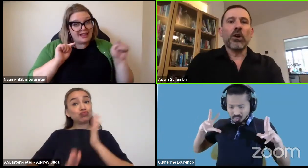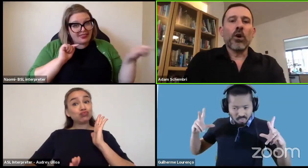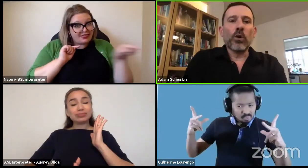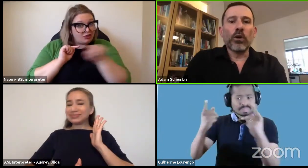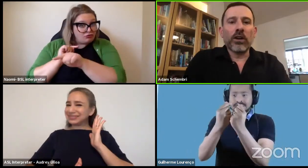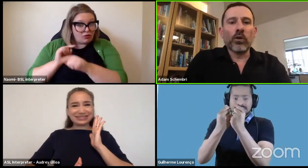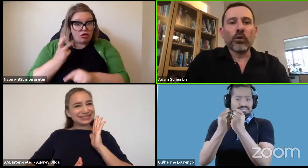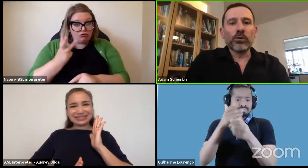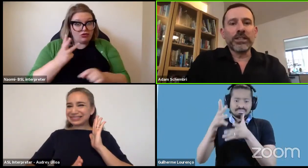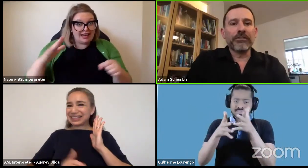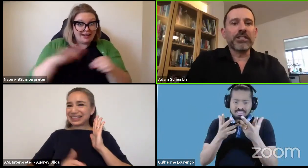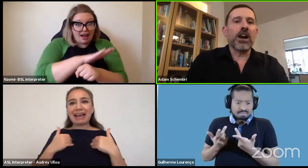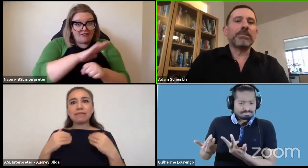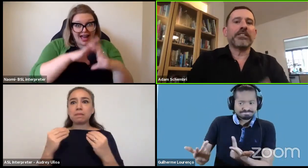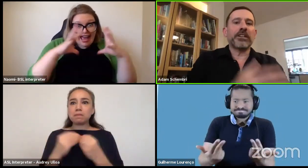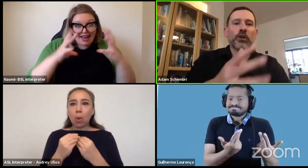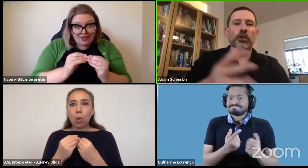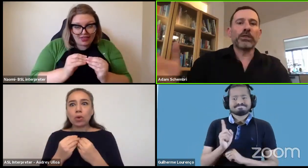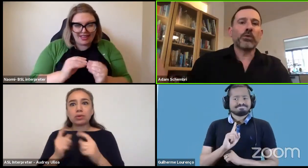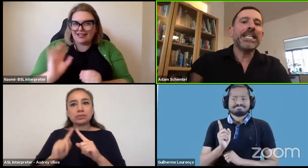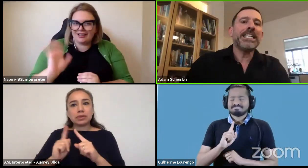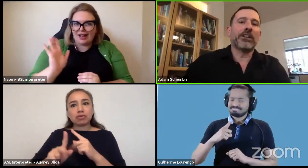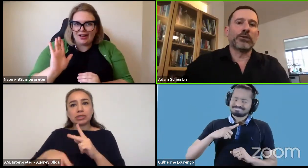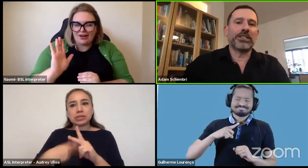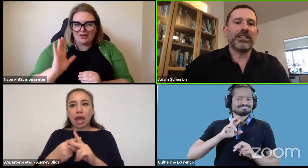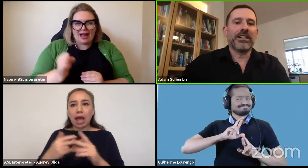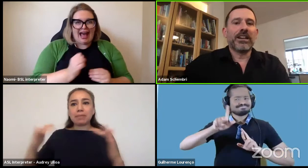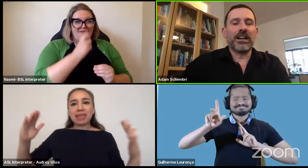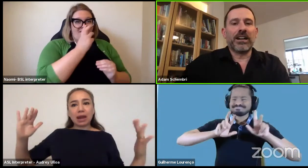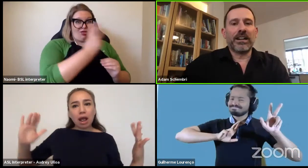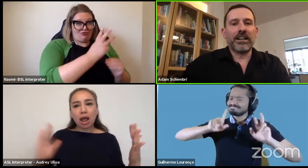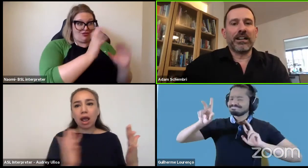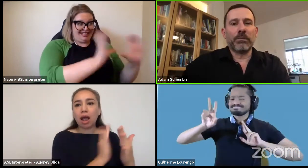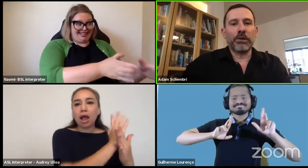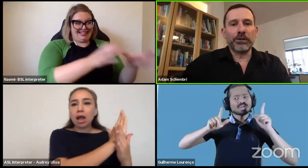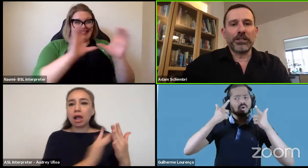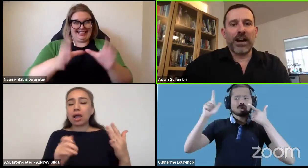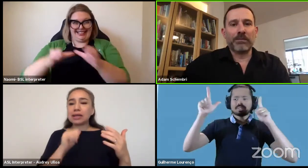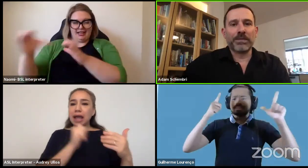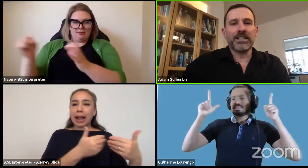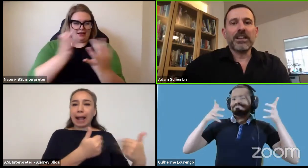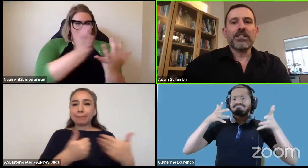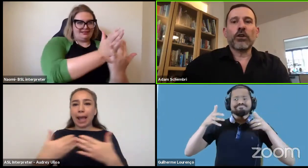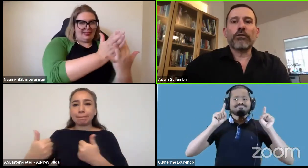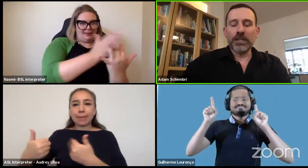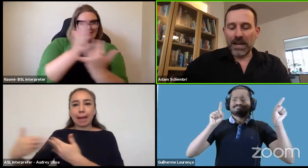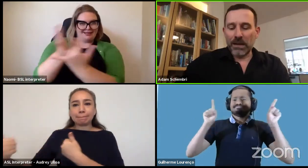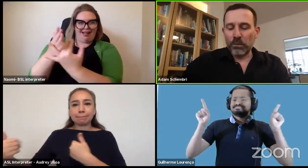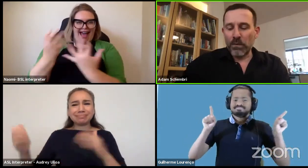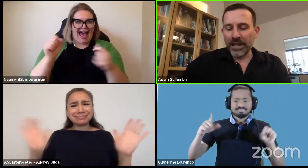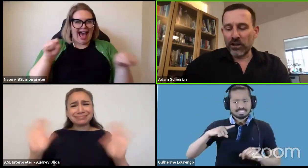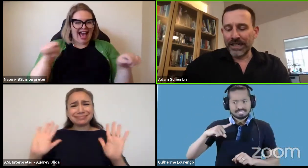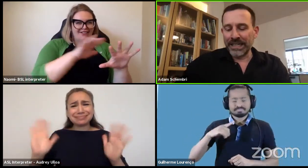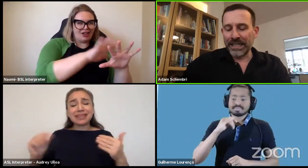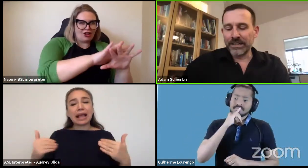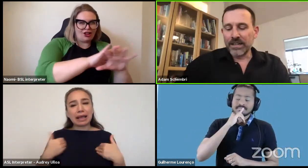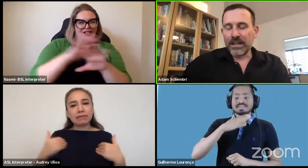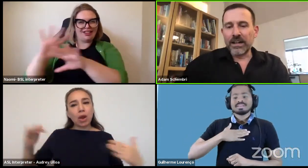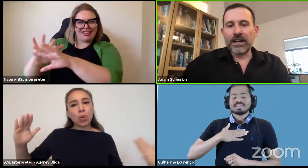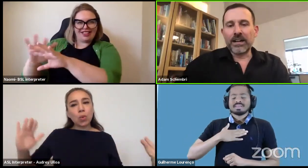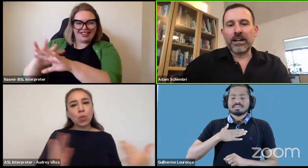got all different types that occur between those prototypes. So for example, my